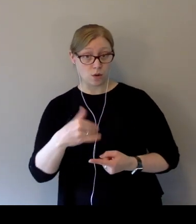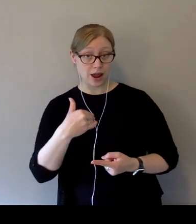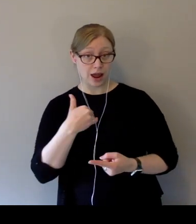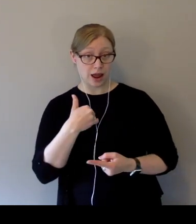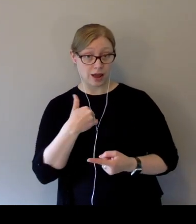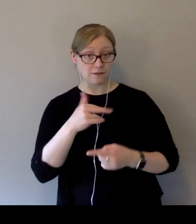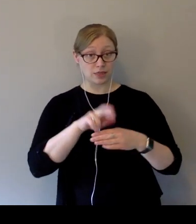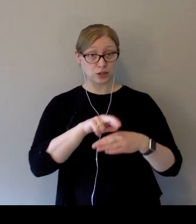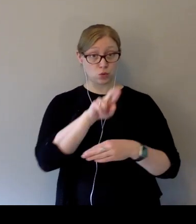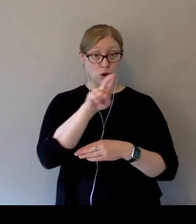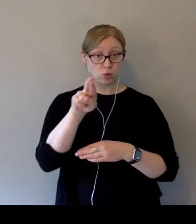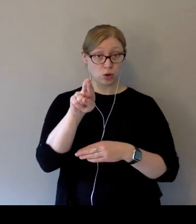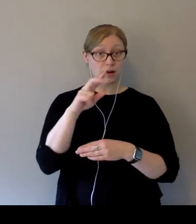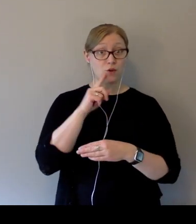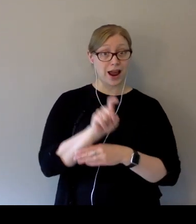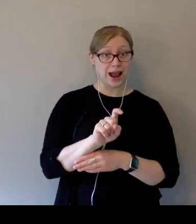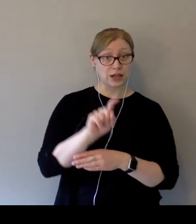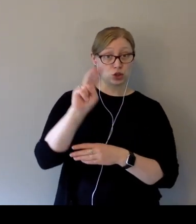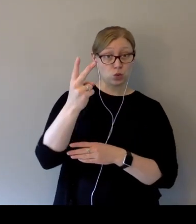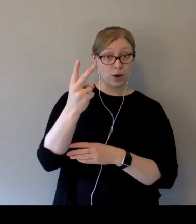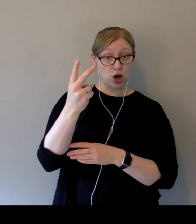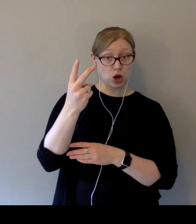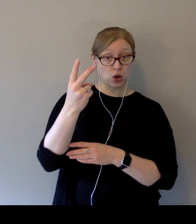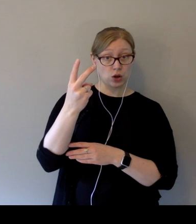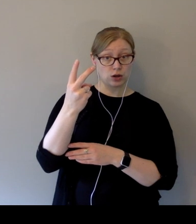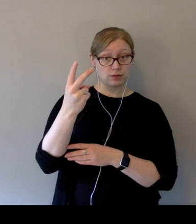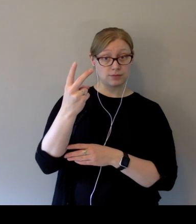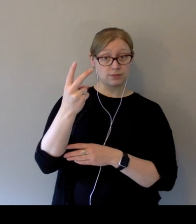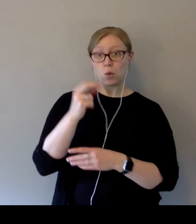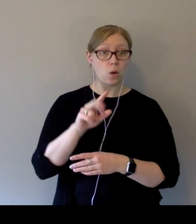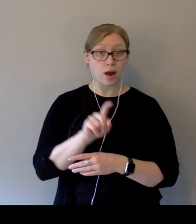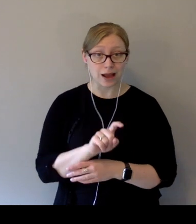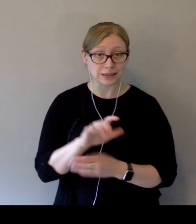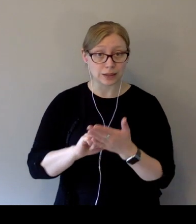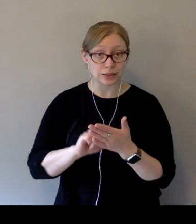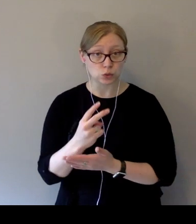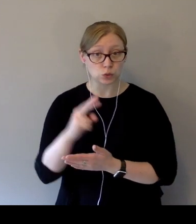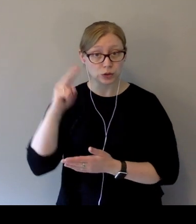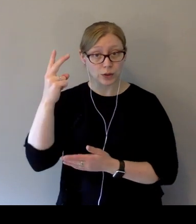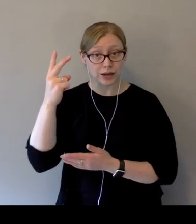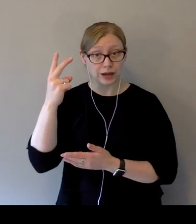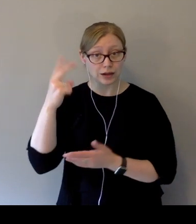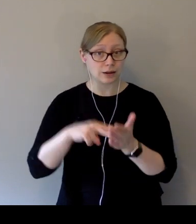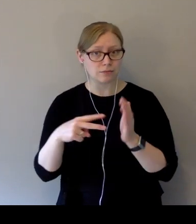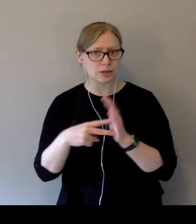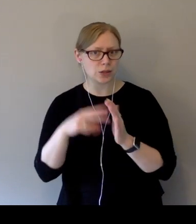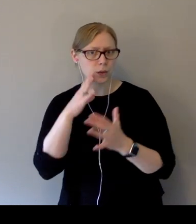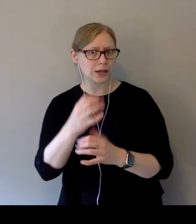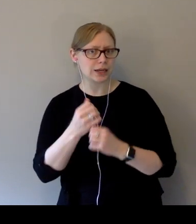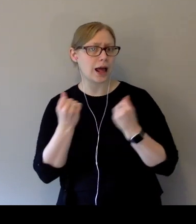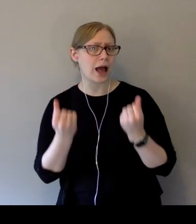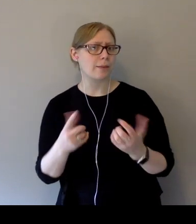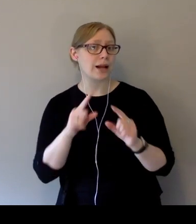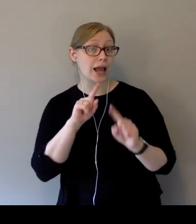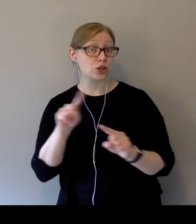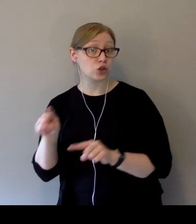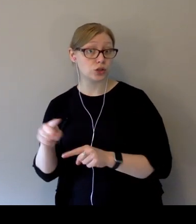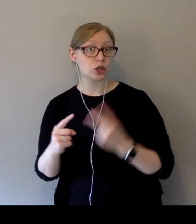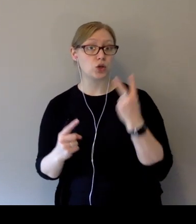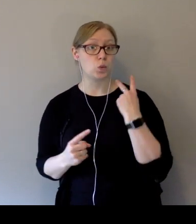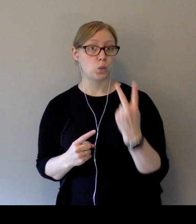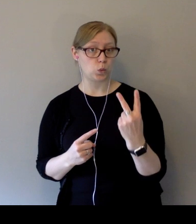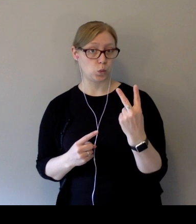squared at any point, in this even x minus 2 squared, you're going to get how many answers? 2. And so